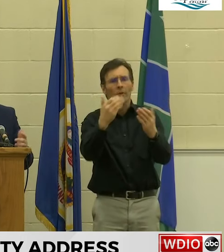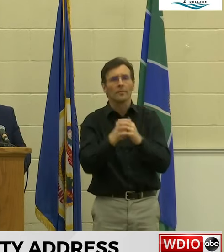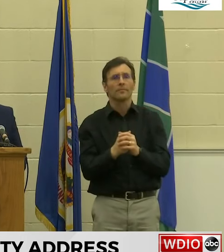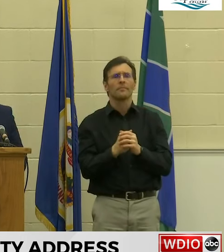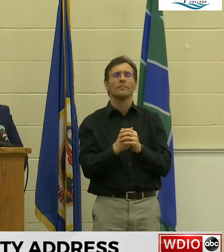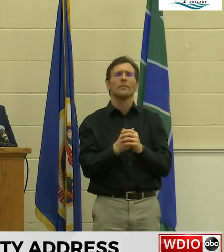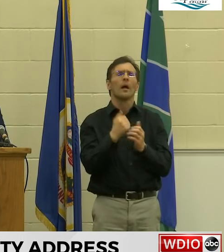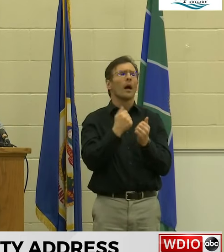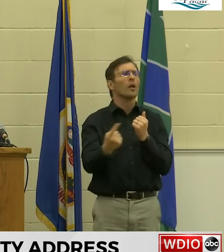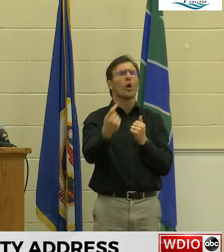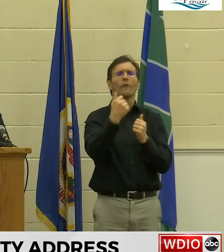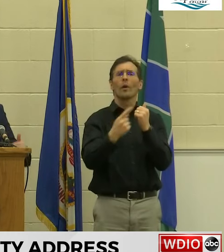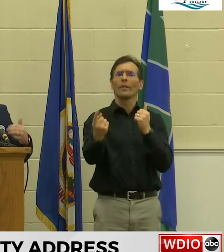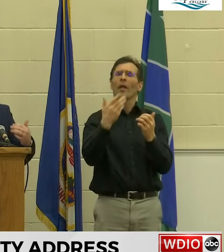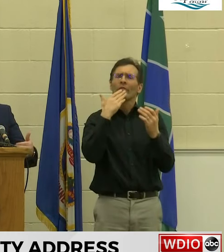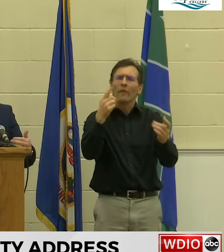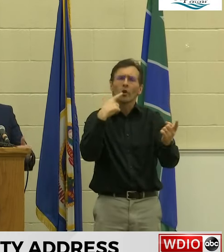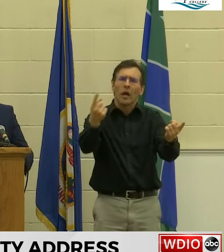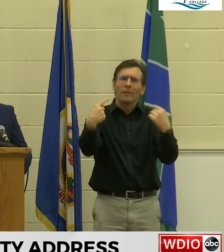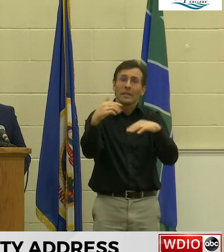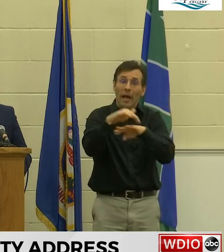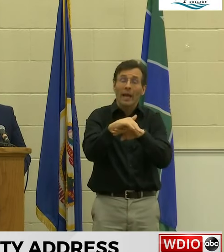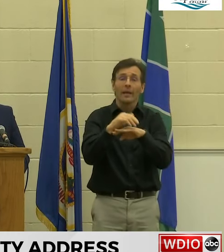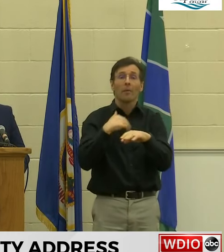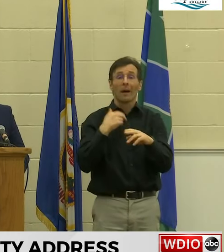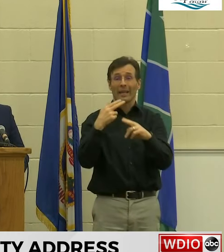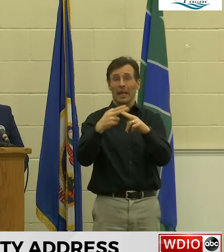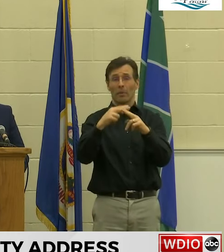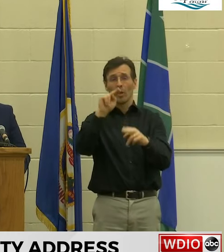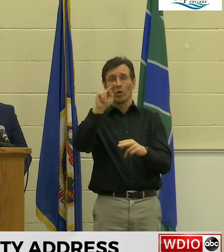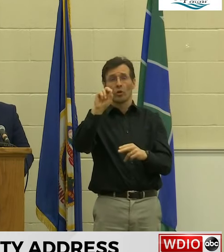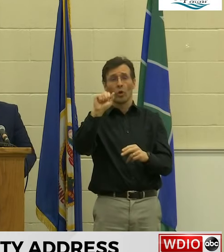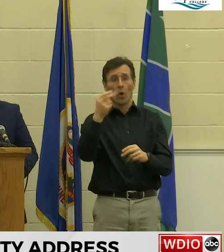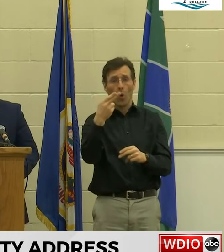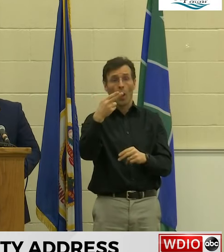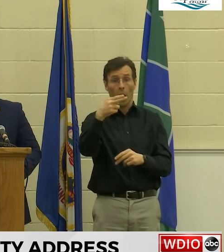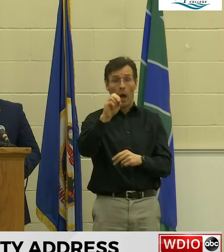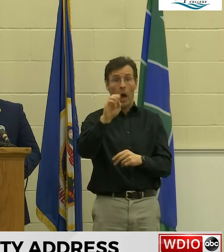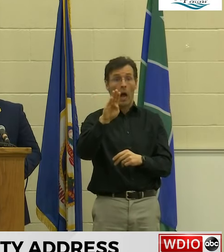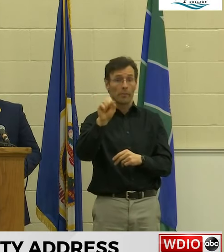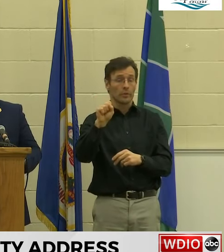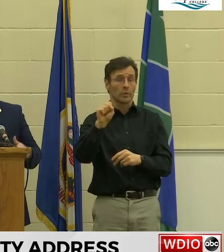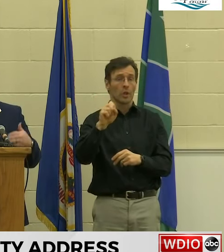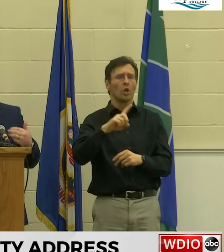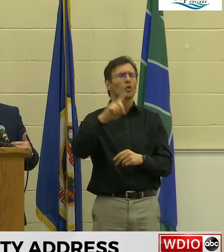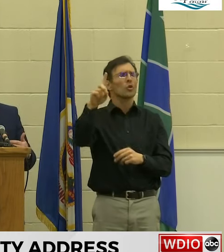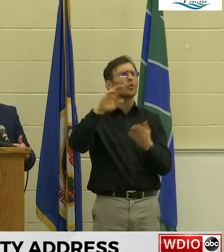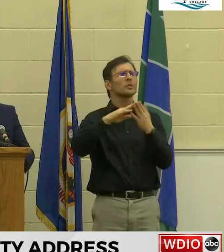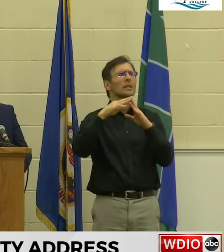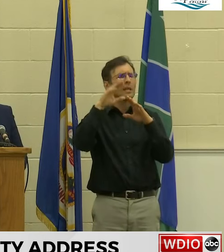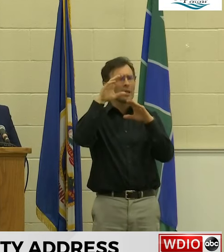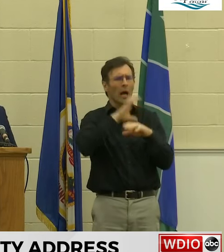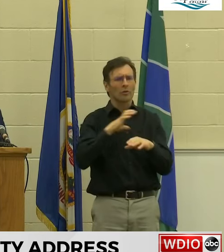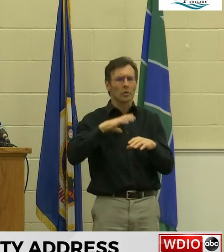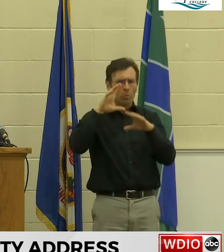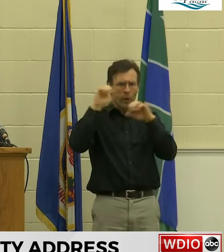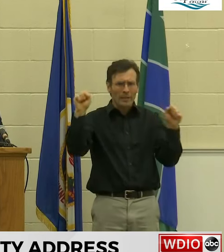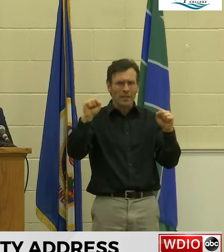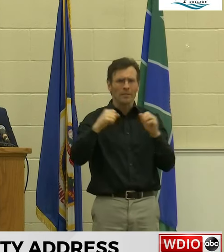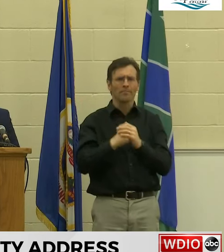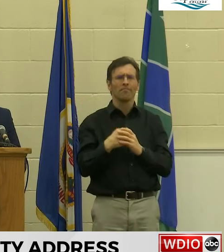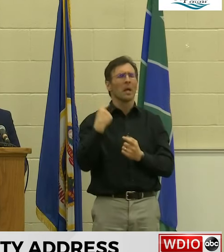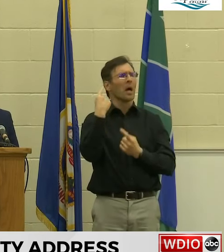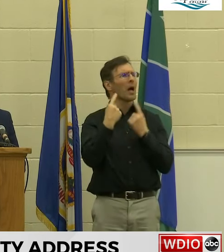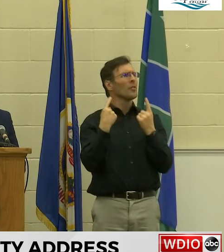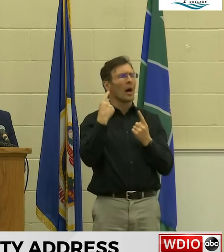Thank you. Hello, everyone. Thanks for coming out tonight. I'm Noah Hobbs, Council President. So as I thought about what I was going to say tonight,